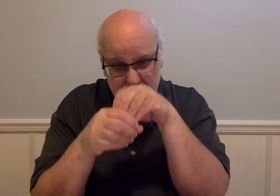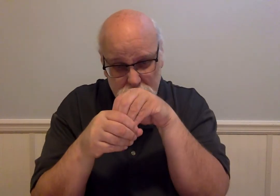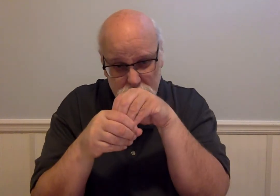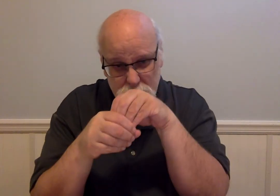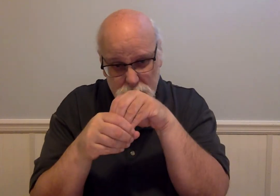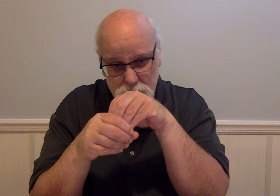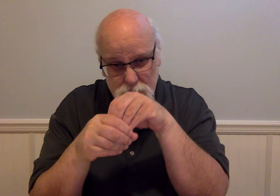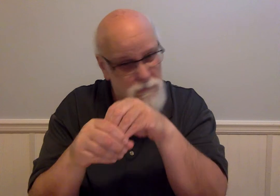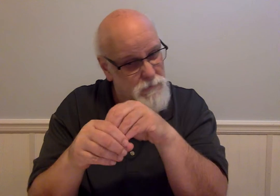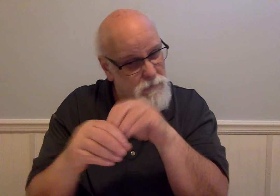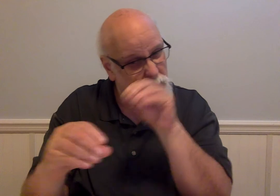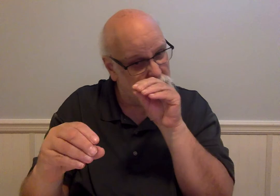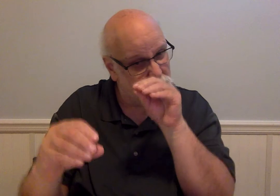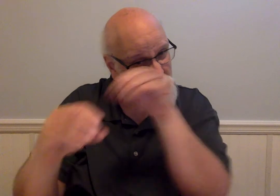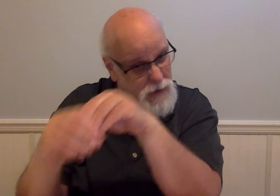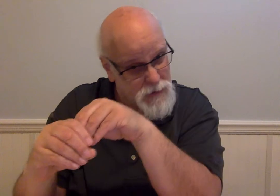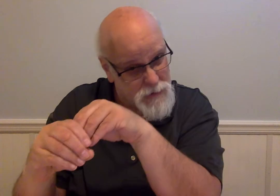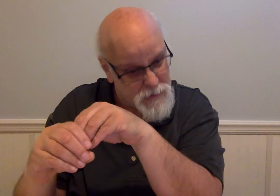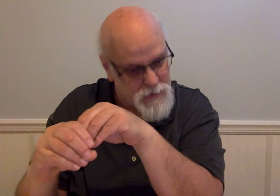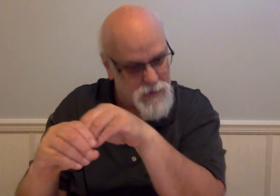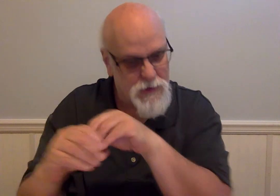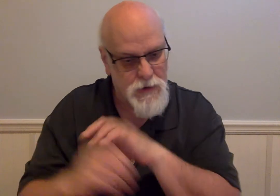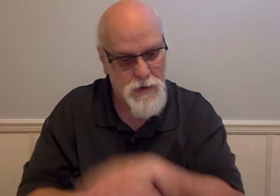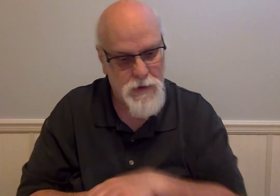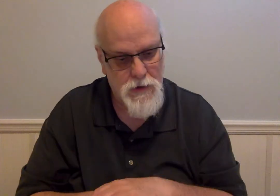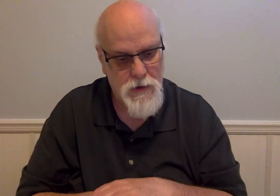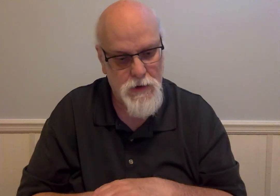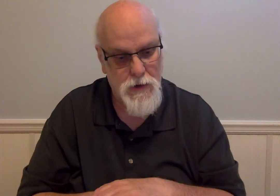In. So something's in,